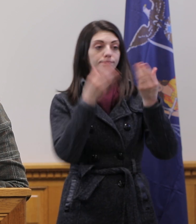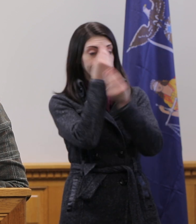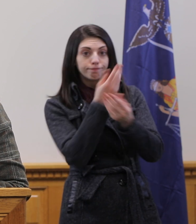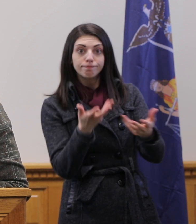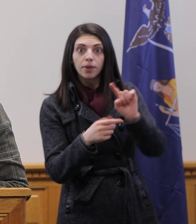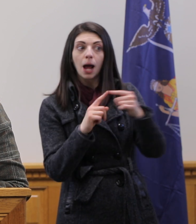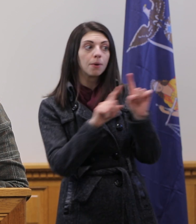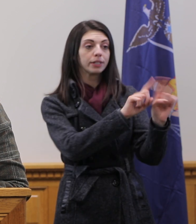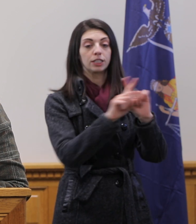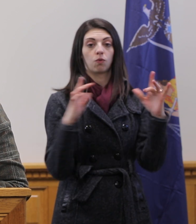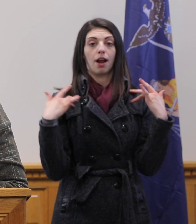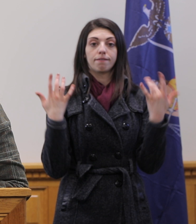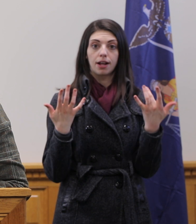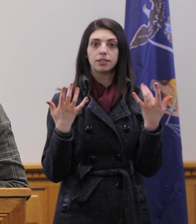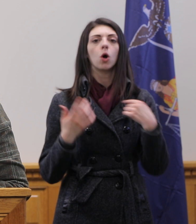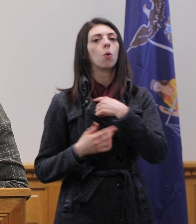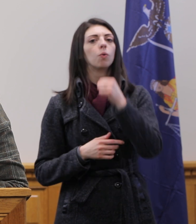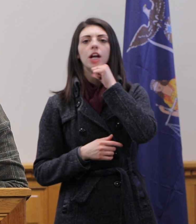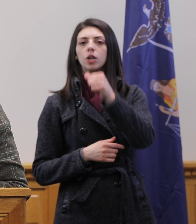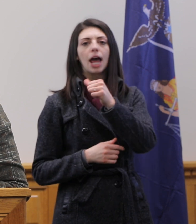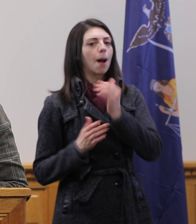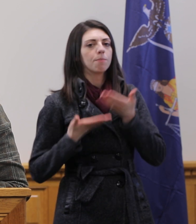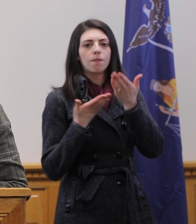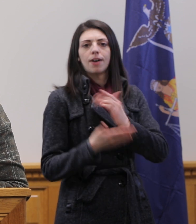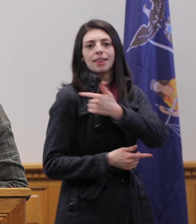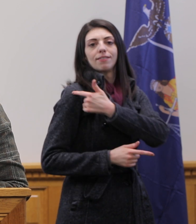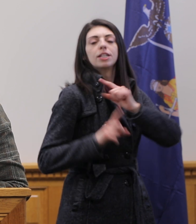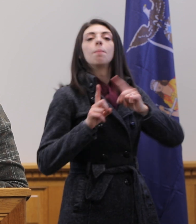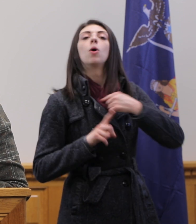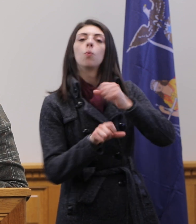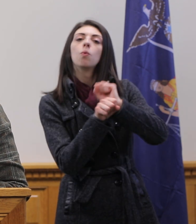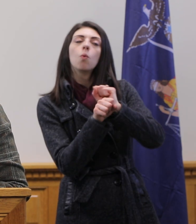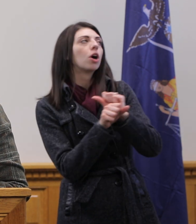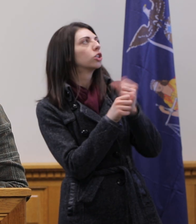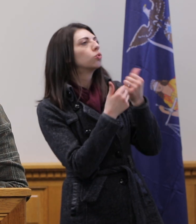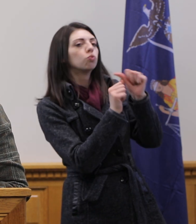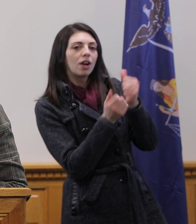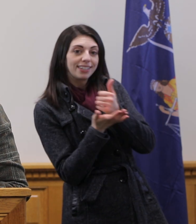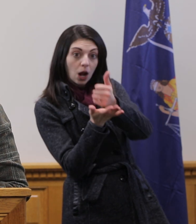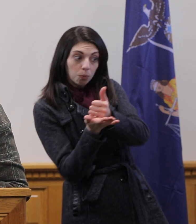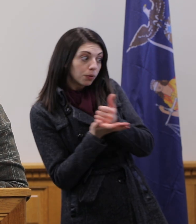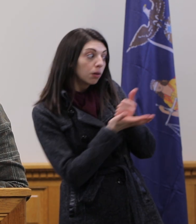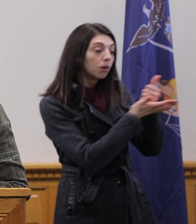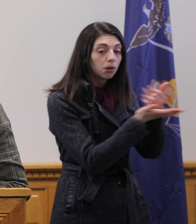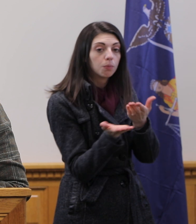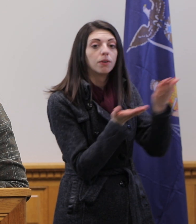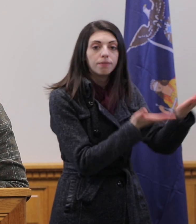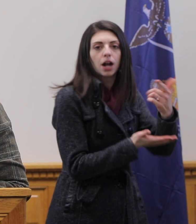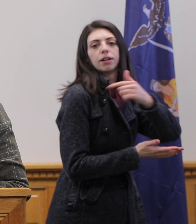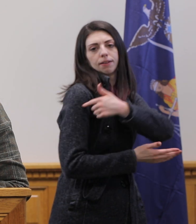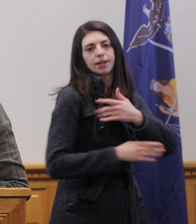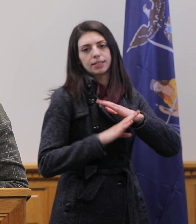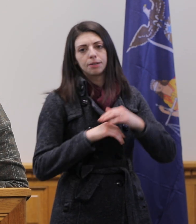not vaccinators, but we're working with vaccinators to try to share up-to-date information on what is available. We